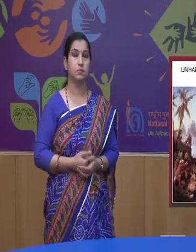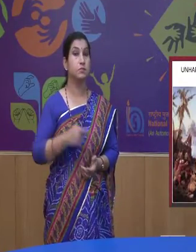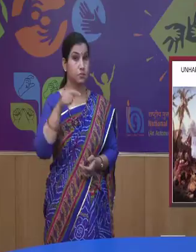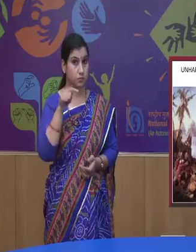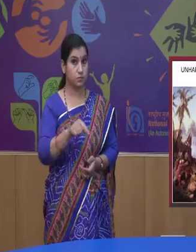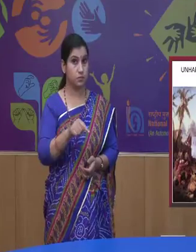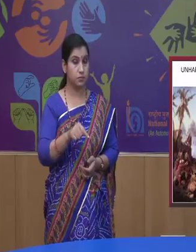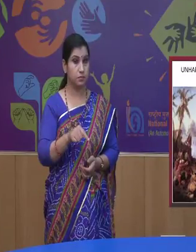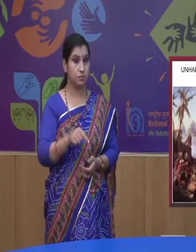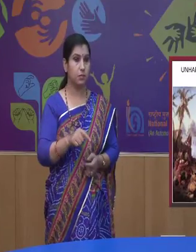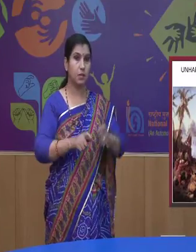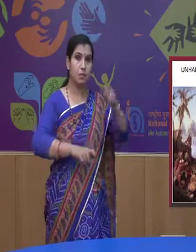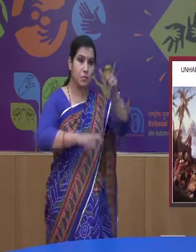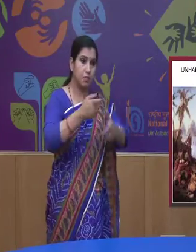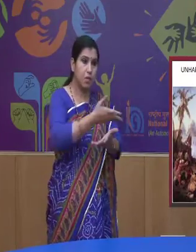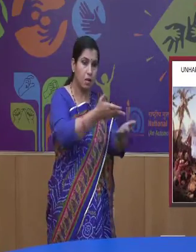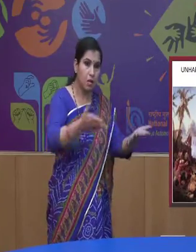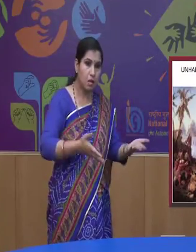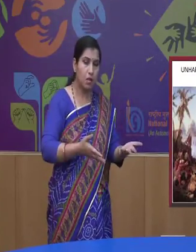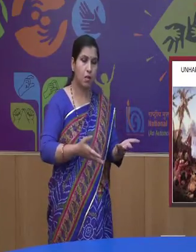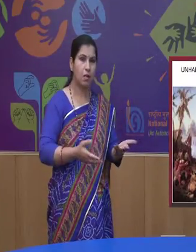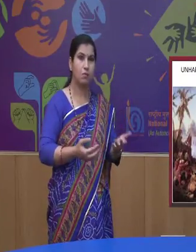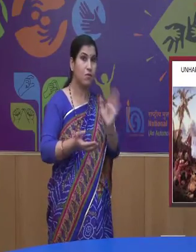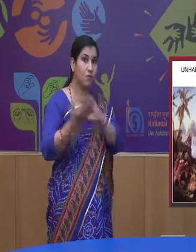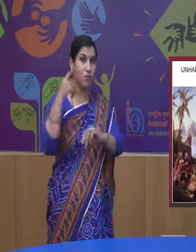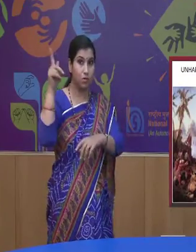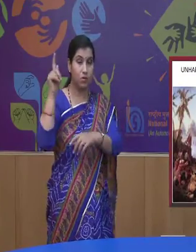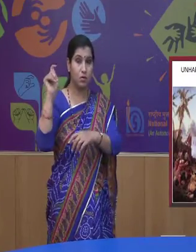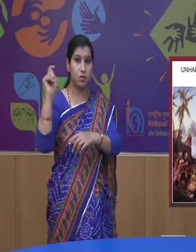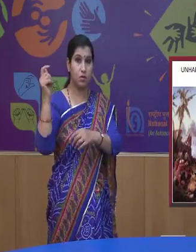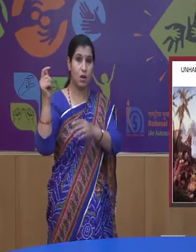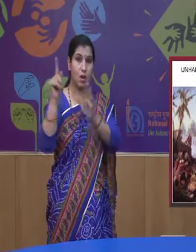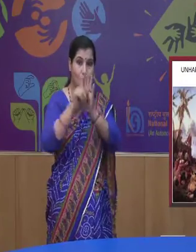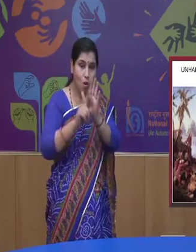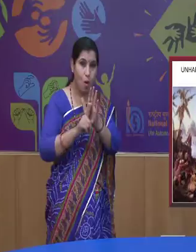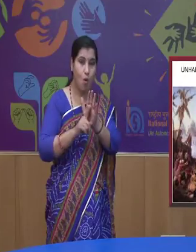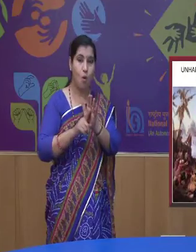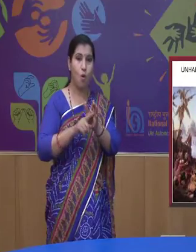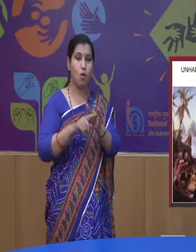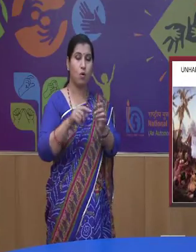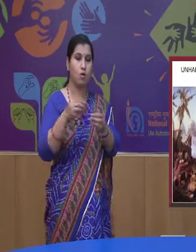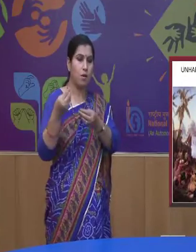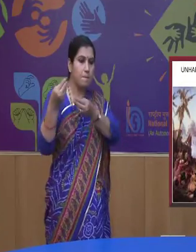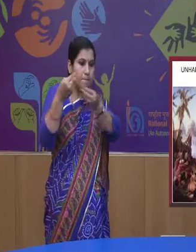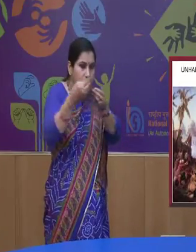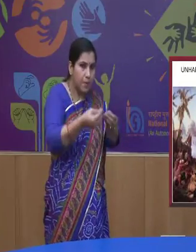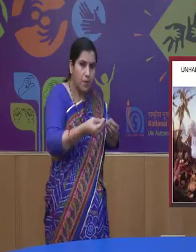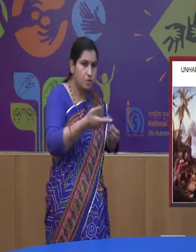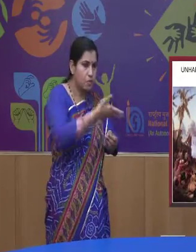Therefore, the reforms and laws that they passed against the social evils